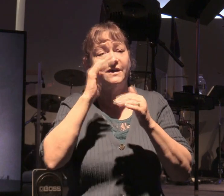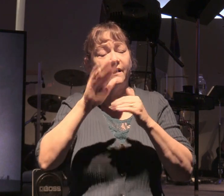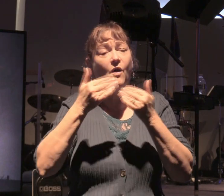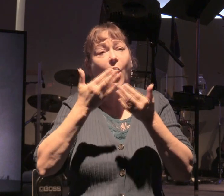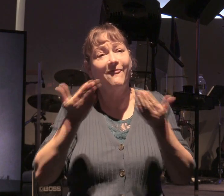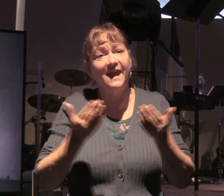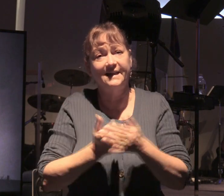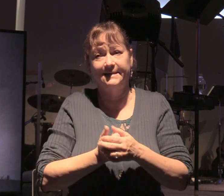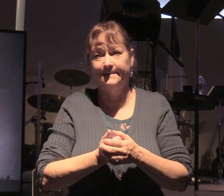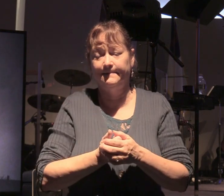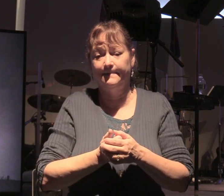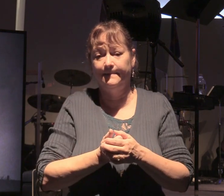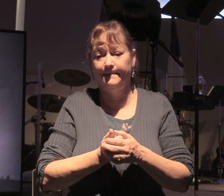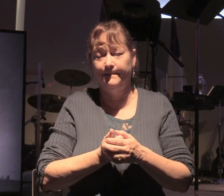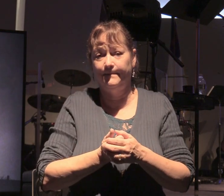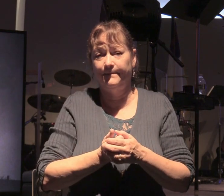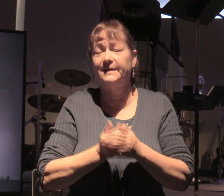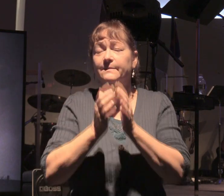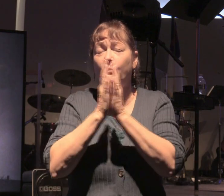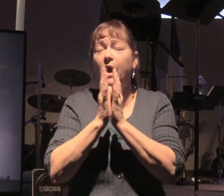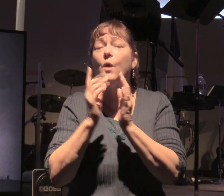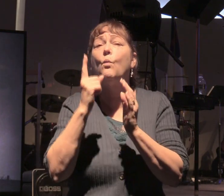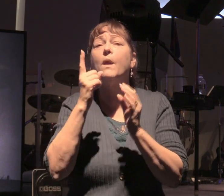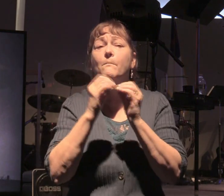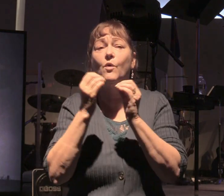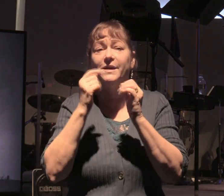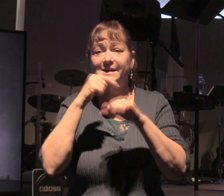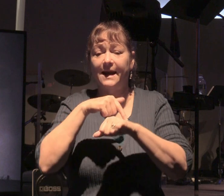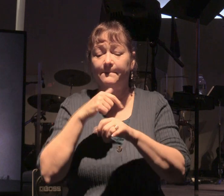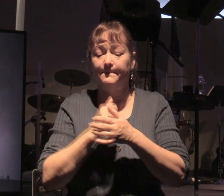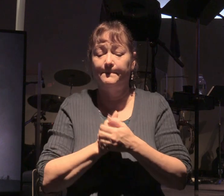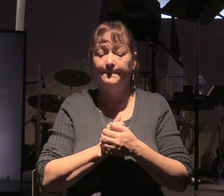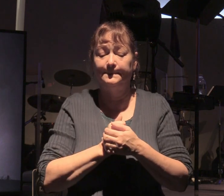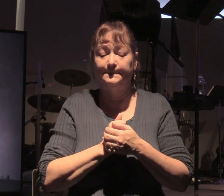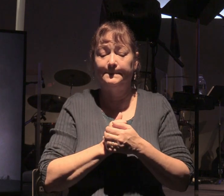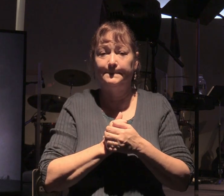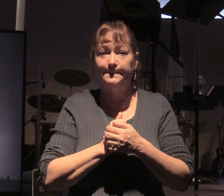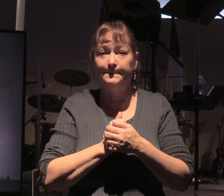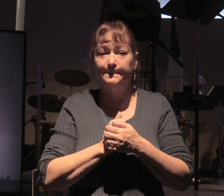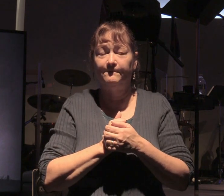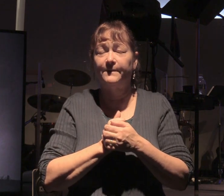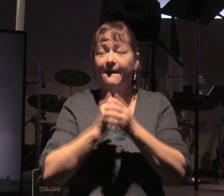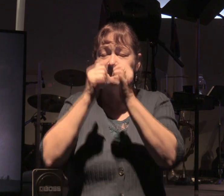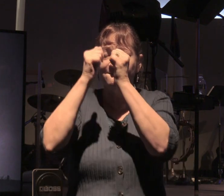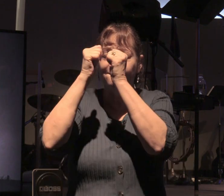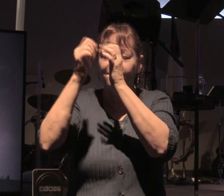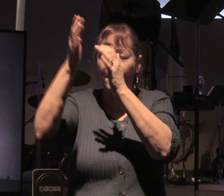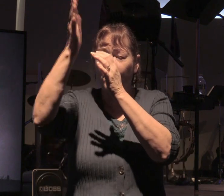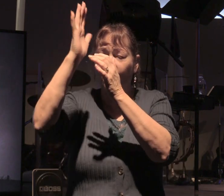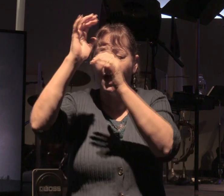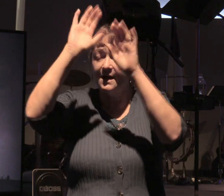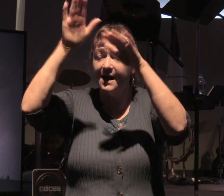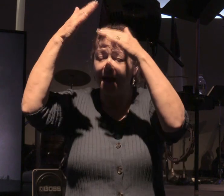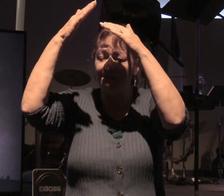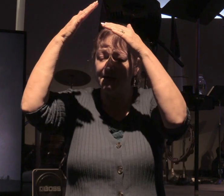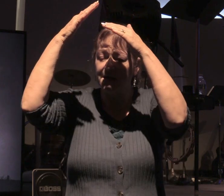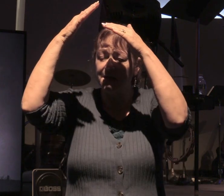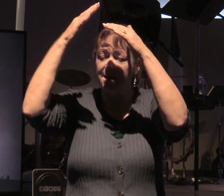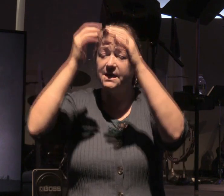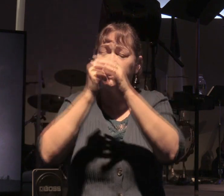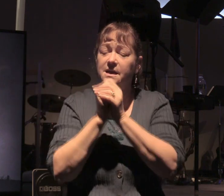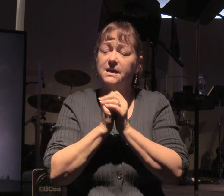all things. Let's pray one more time, shall we? Father God in heaven, as